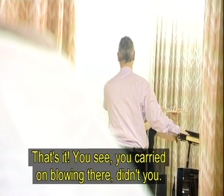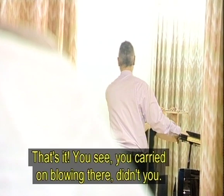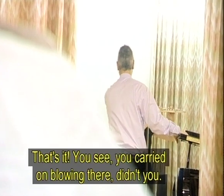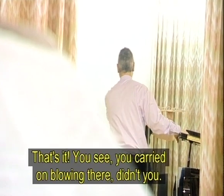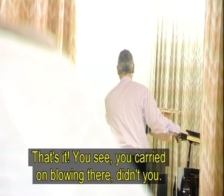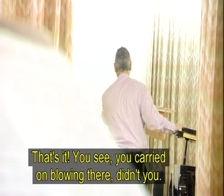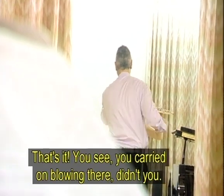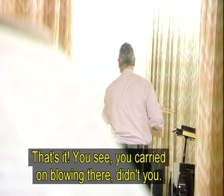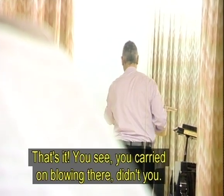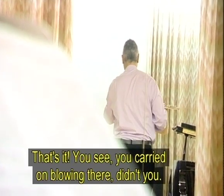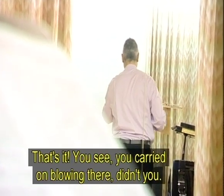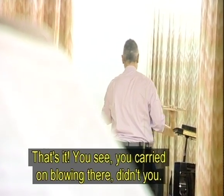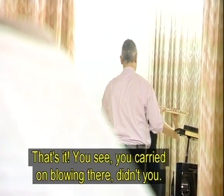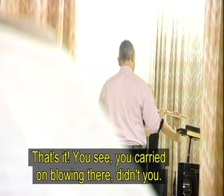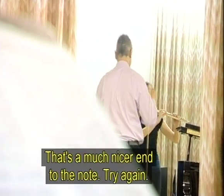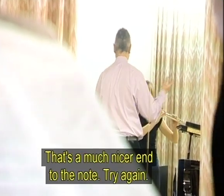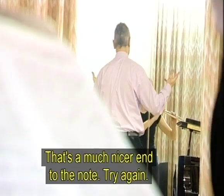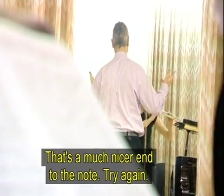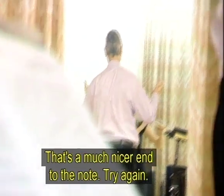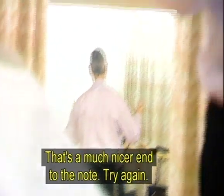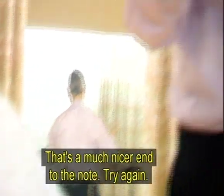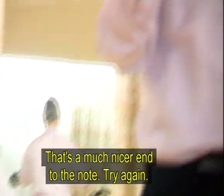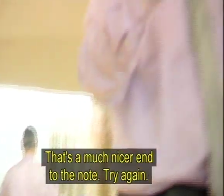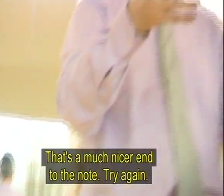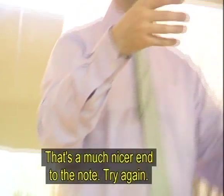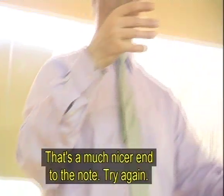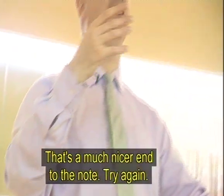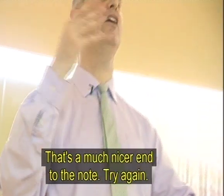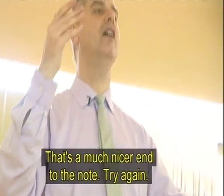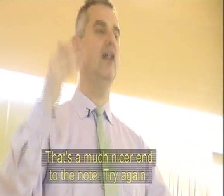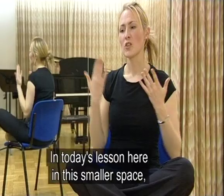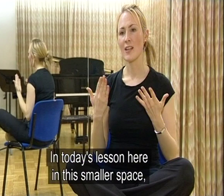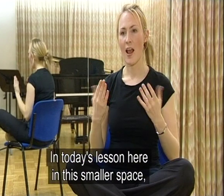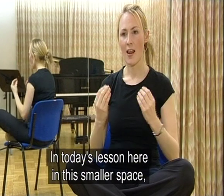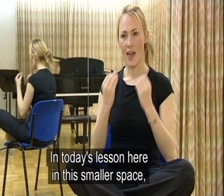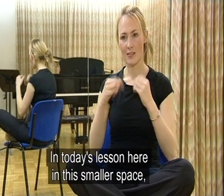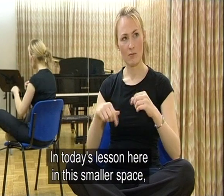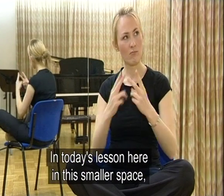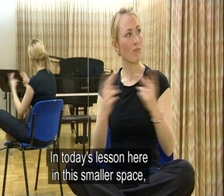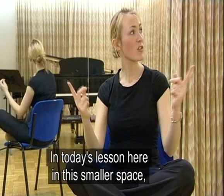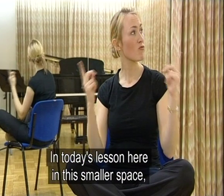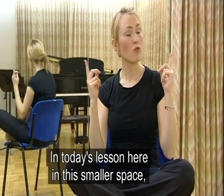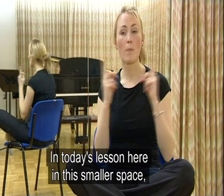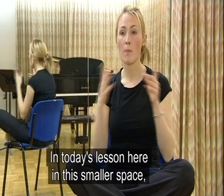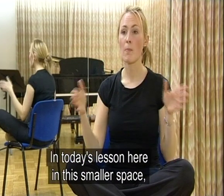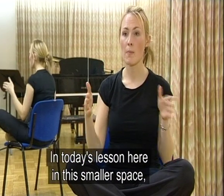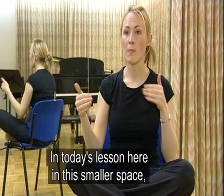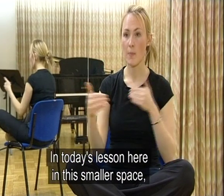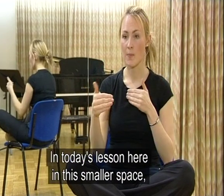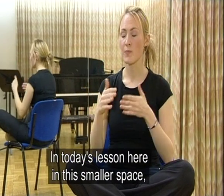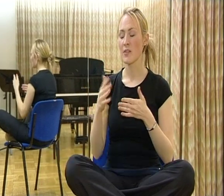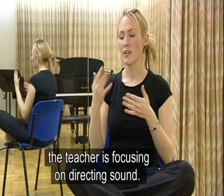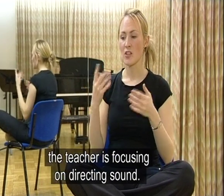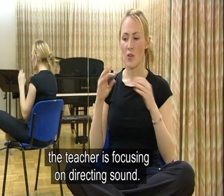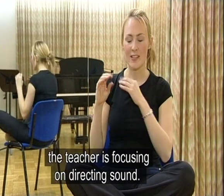That's it. You see, you carried on blowing there, didn't you? That's the much nicer end of the note. Try again. In today's lesson here, in this